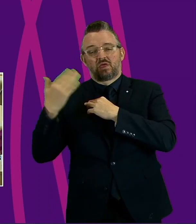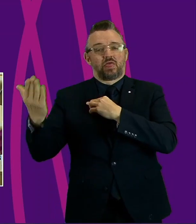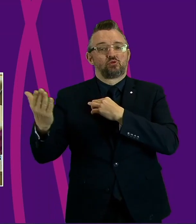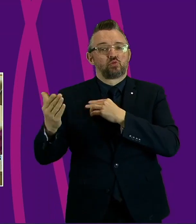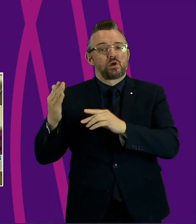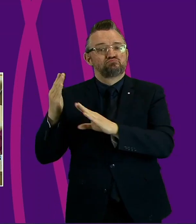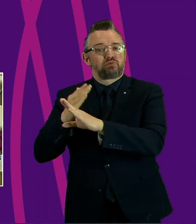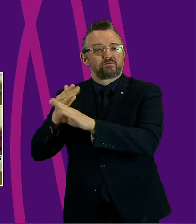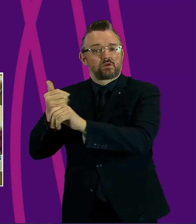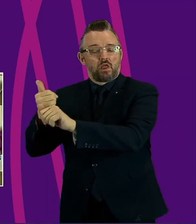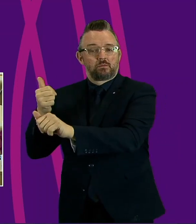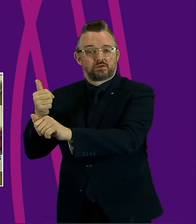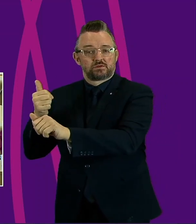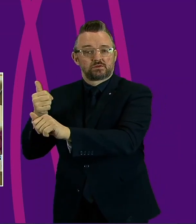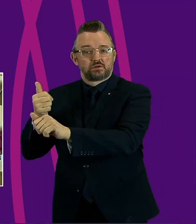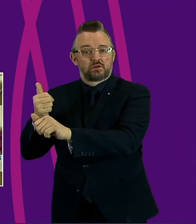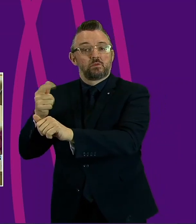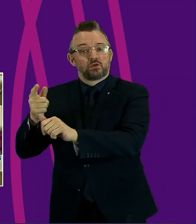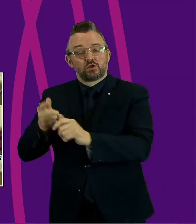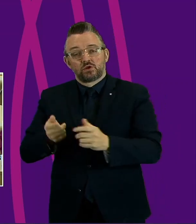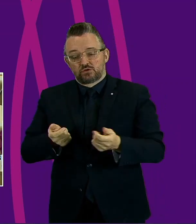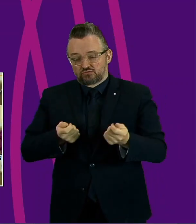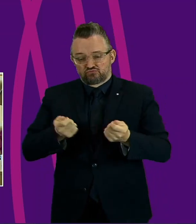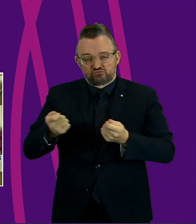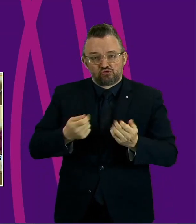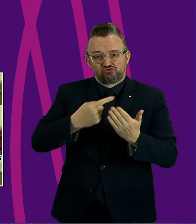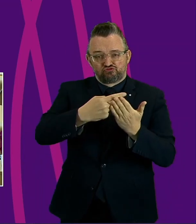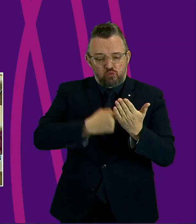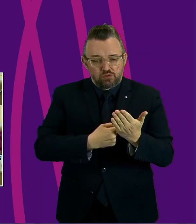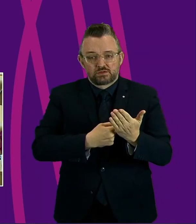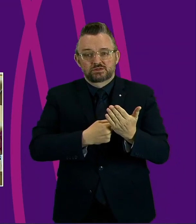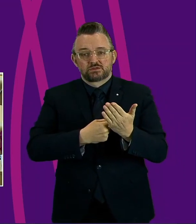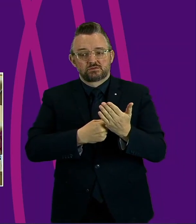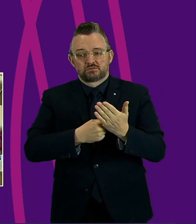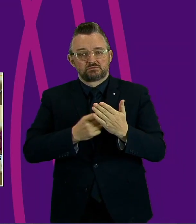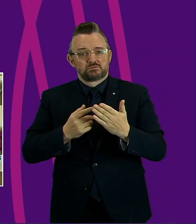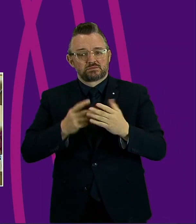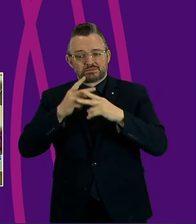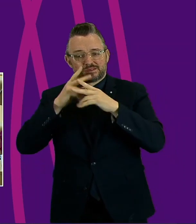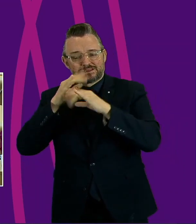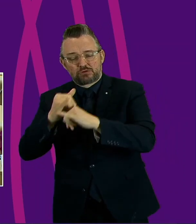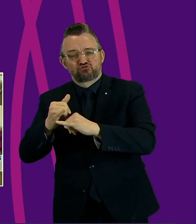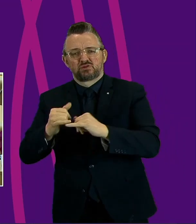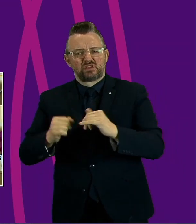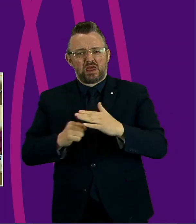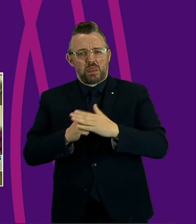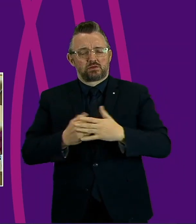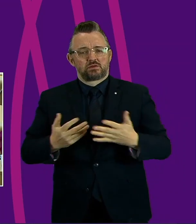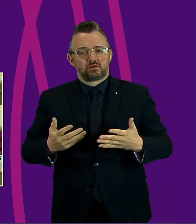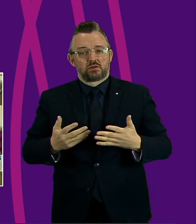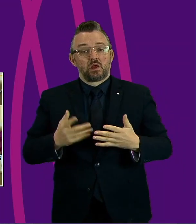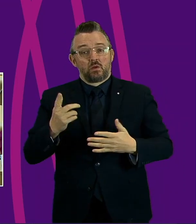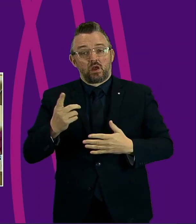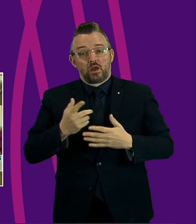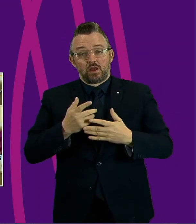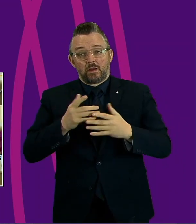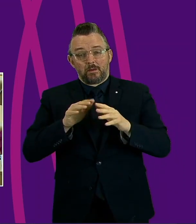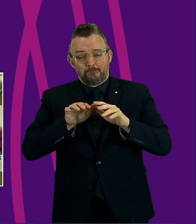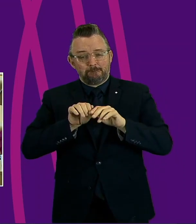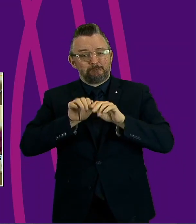providers, while regulation and inspection regimes have been limited. And despite warnings from pandemic